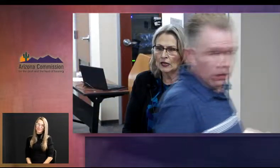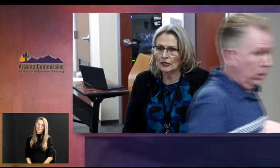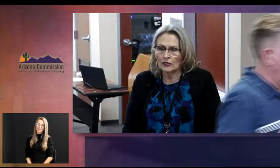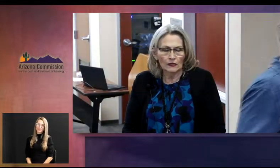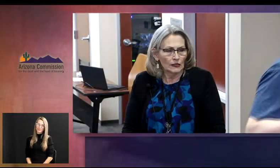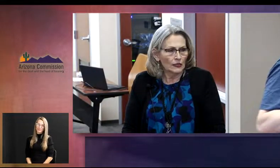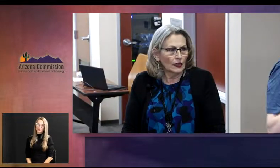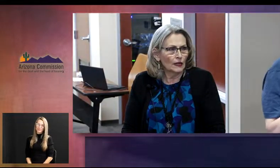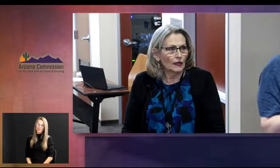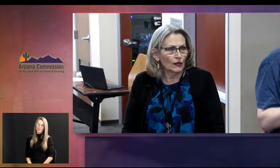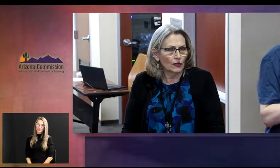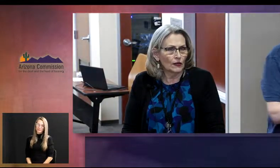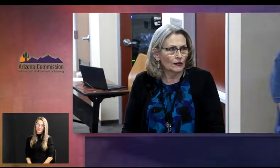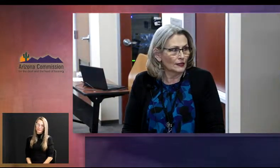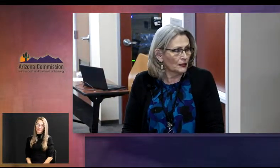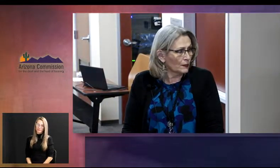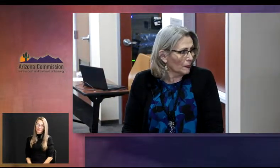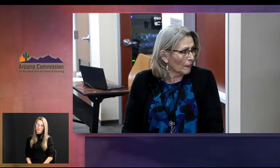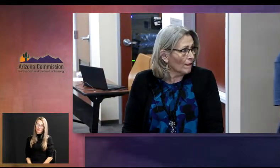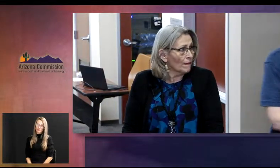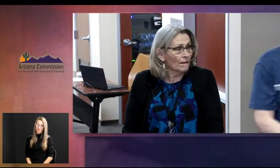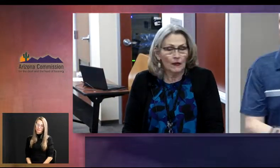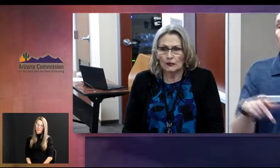I've already stopped.